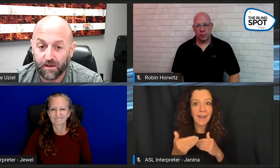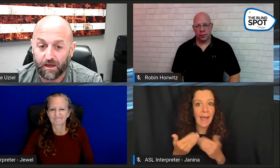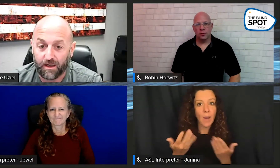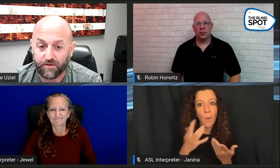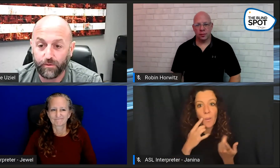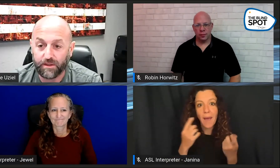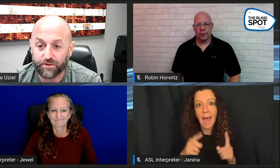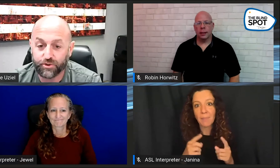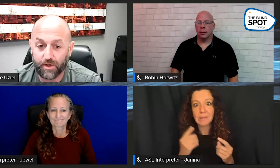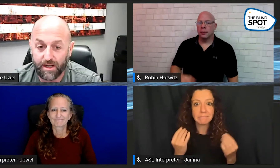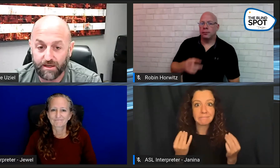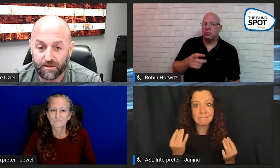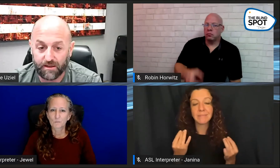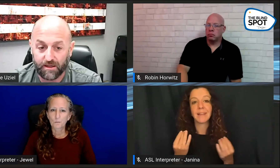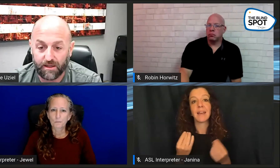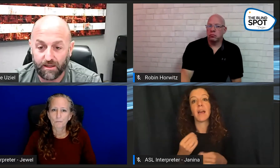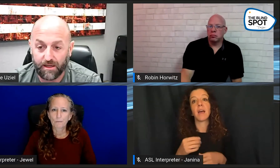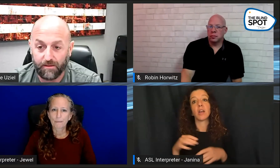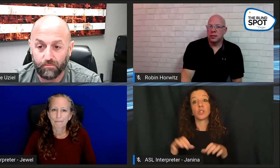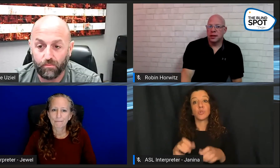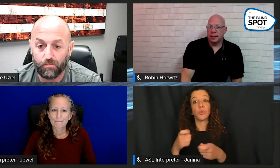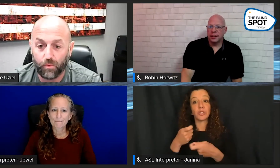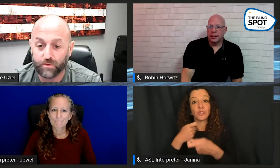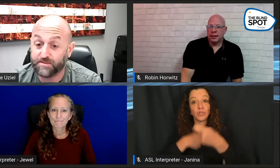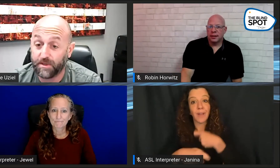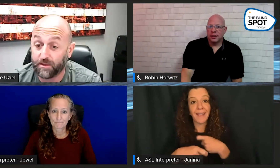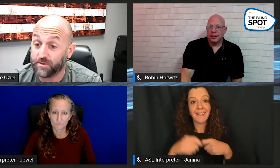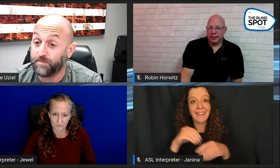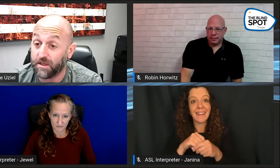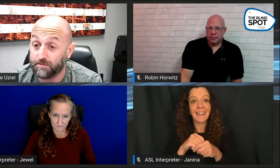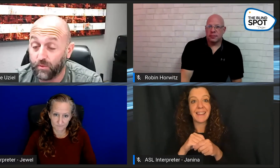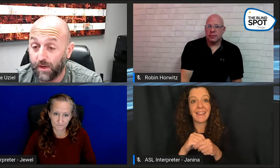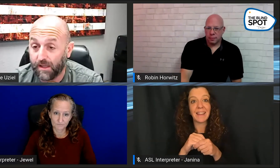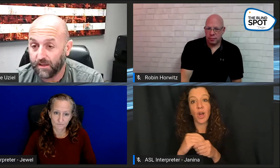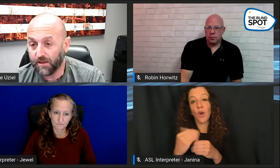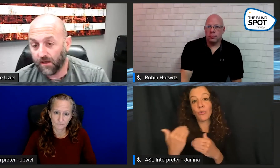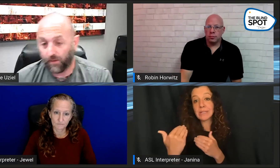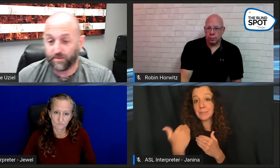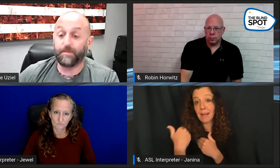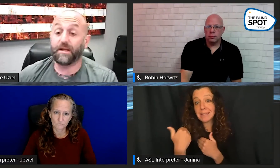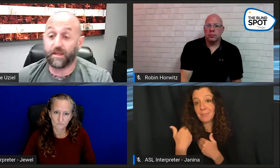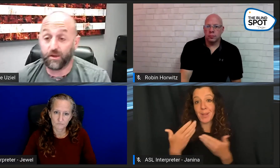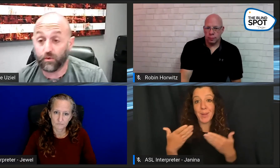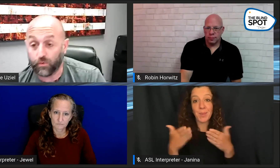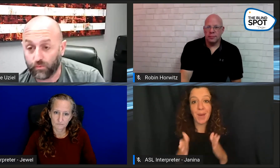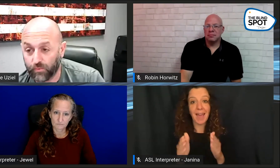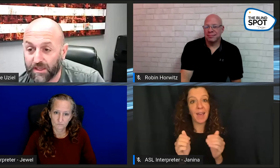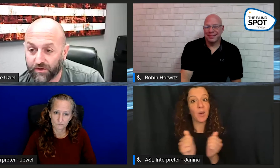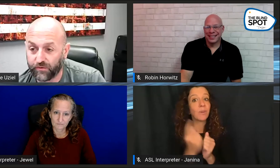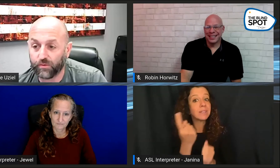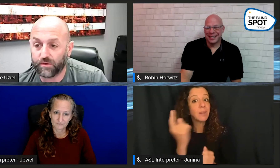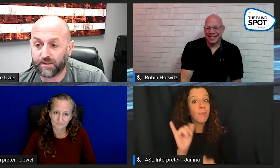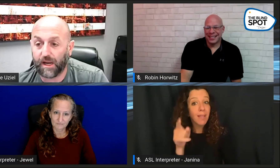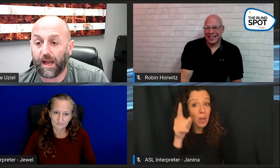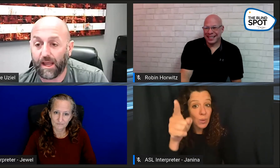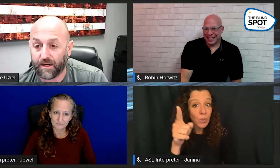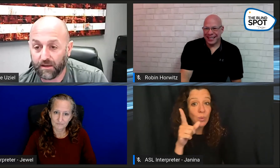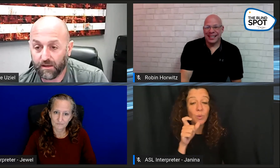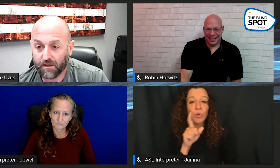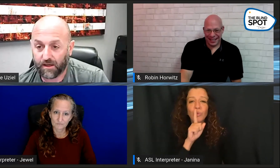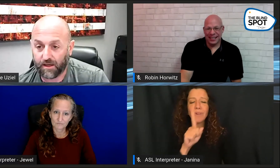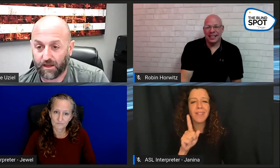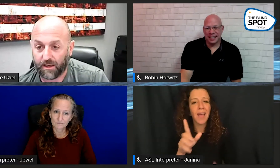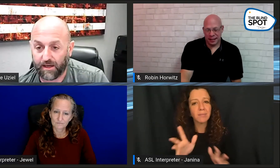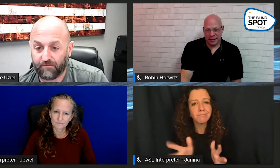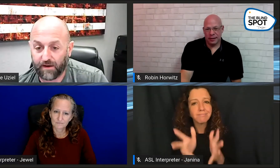think doing trade in a responsible way with somebody like you who really do